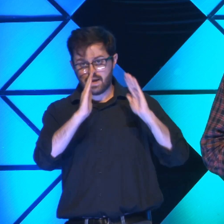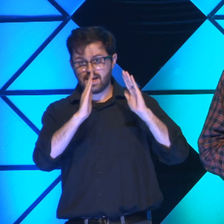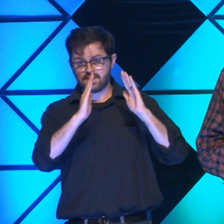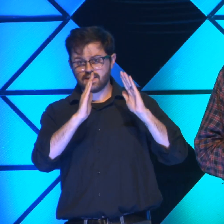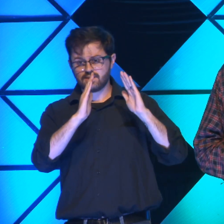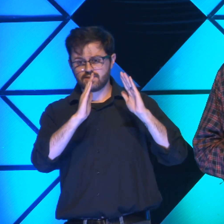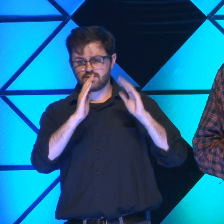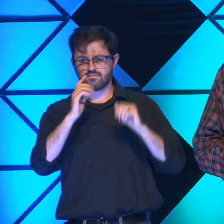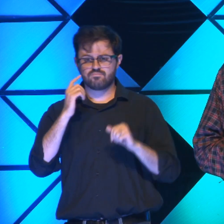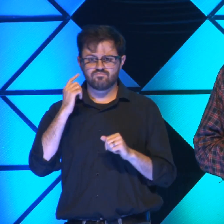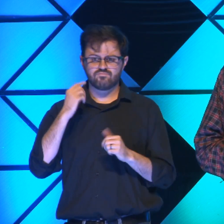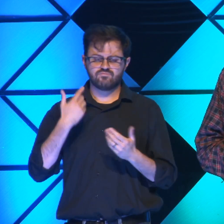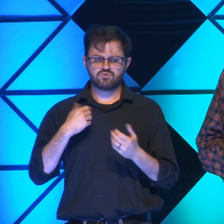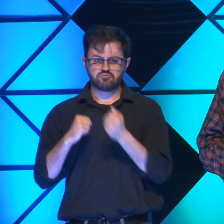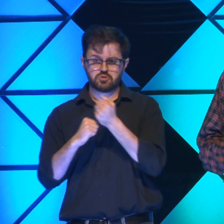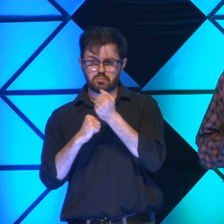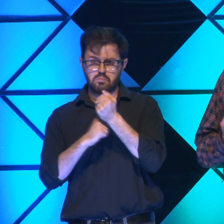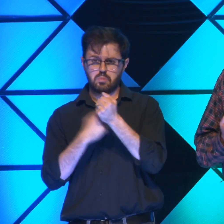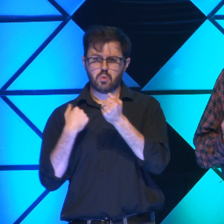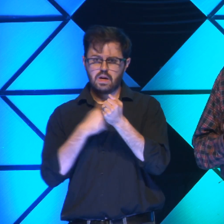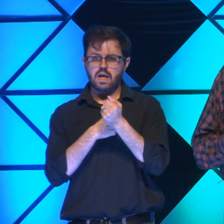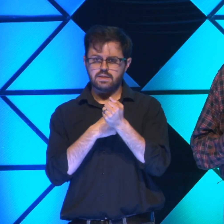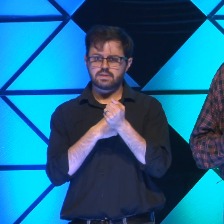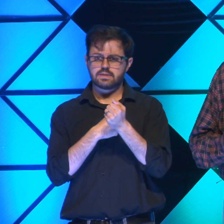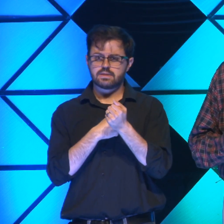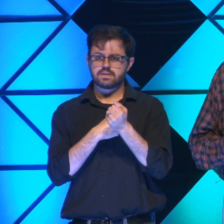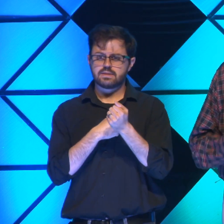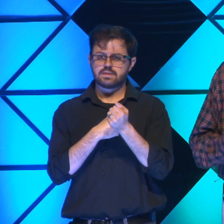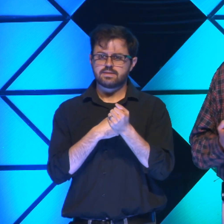our road. It wasn't